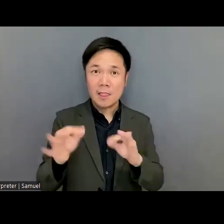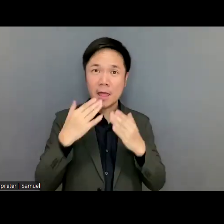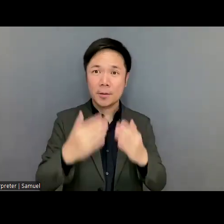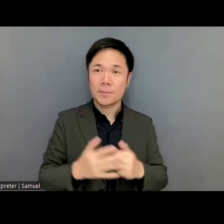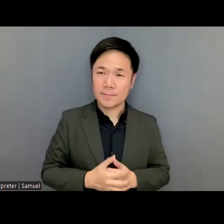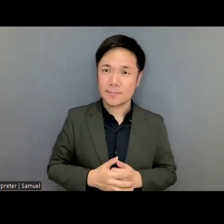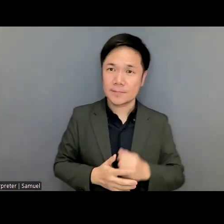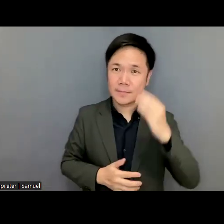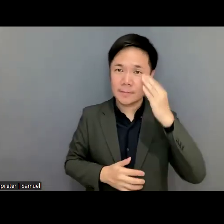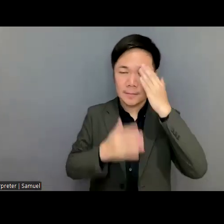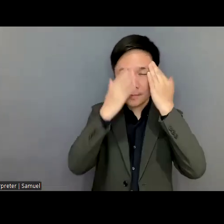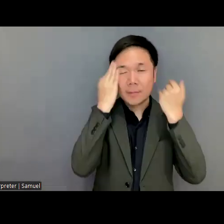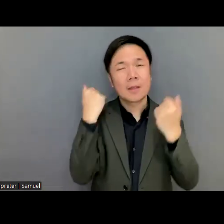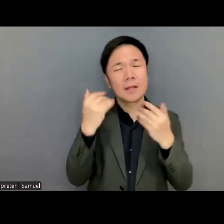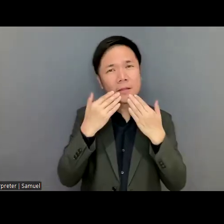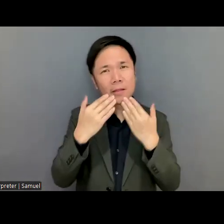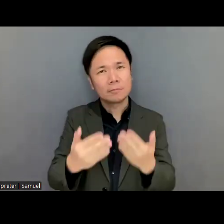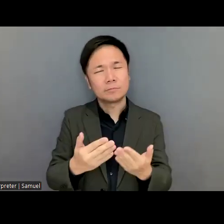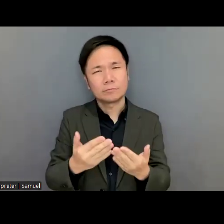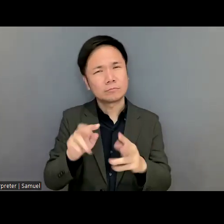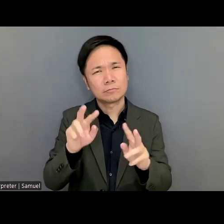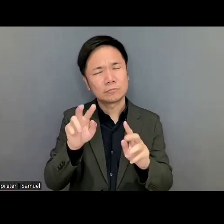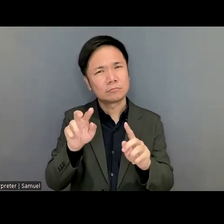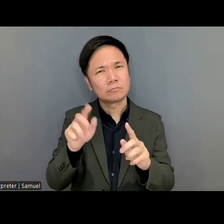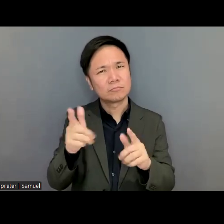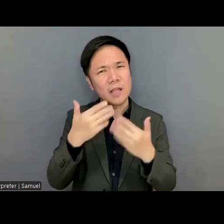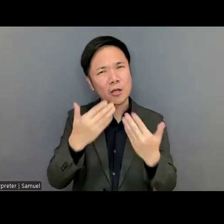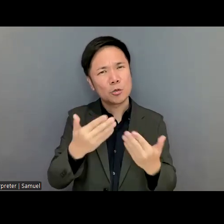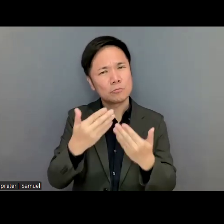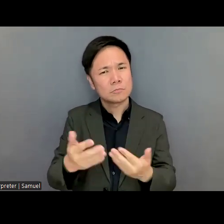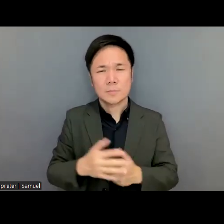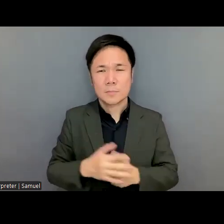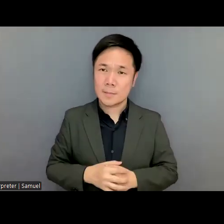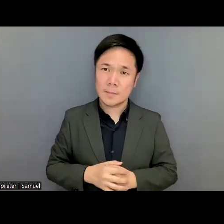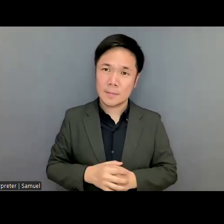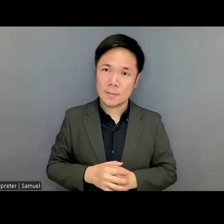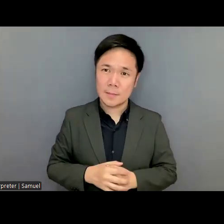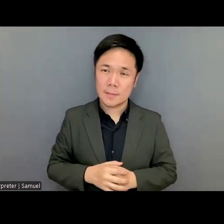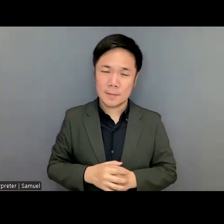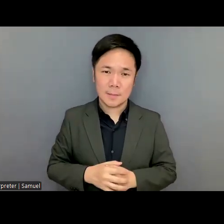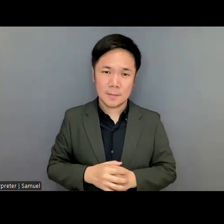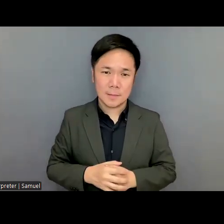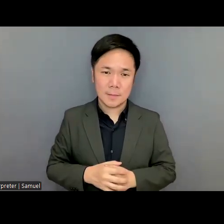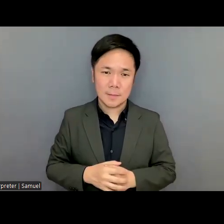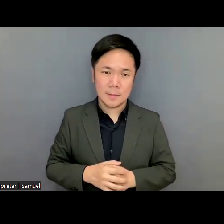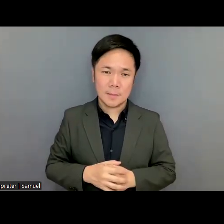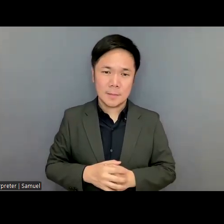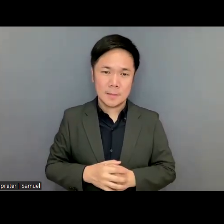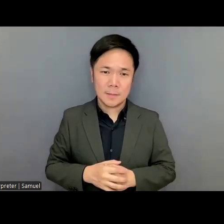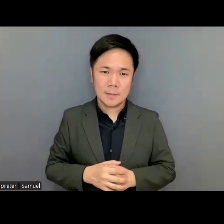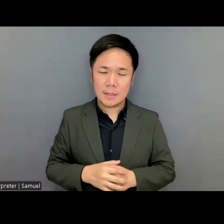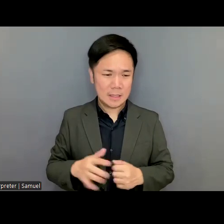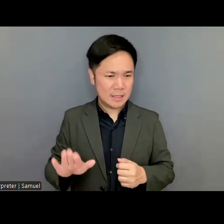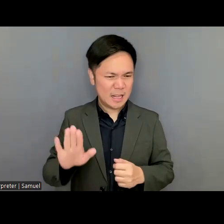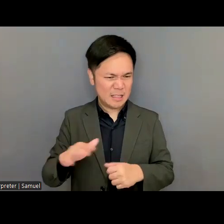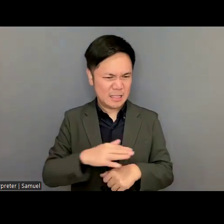Thank you so much, Ipul. Very important your participation, and also thank you so much because I know that it's almost 11 p.m.